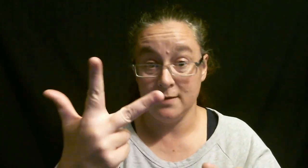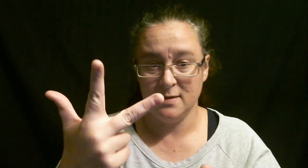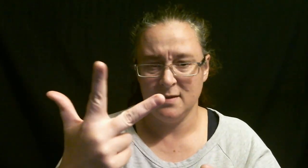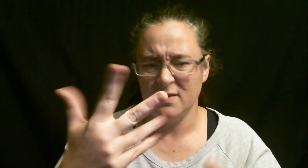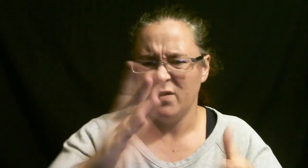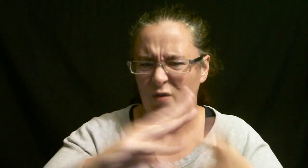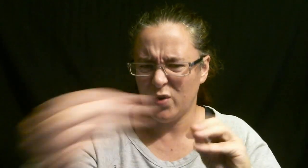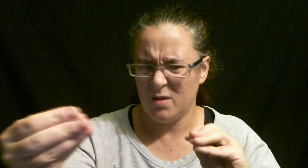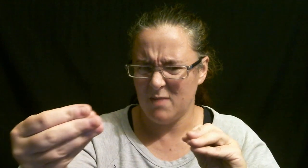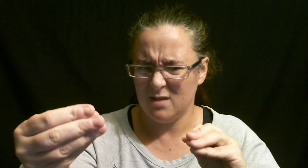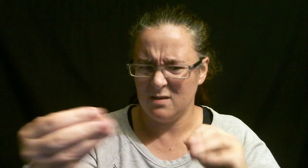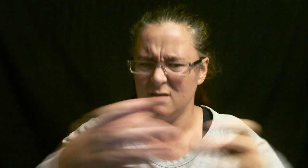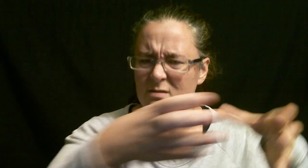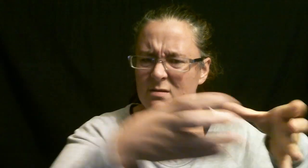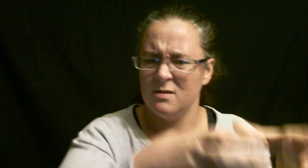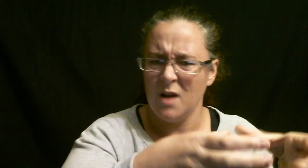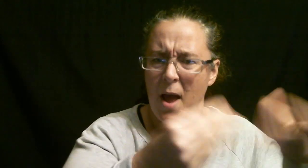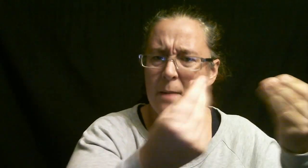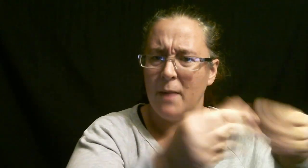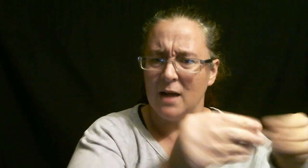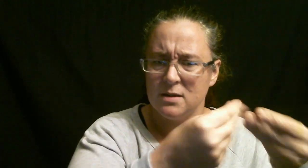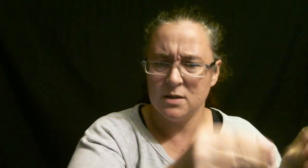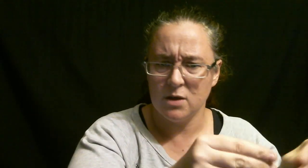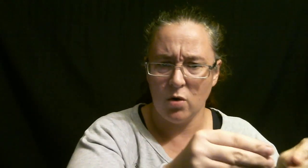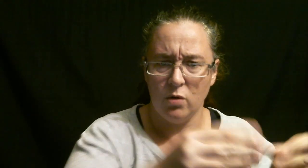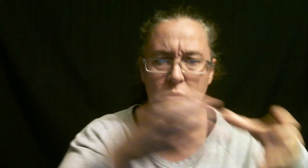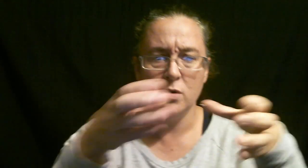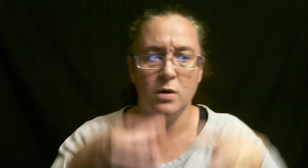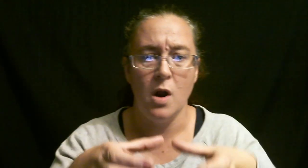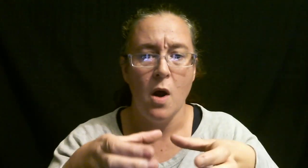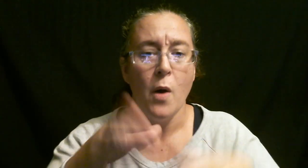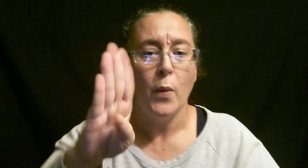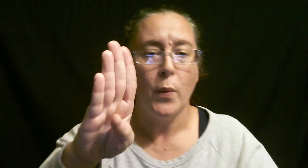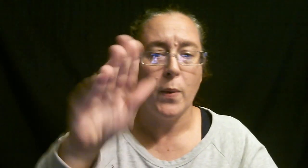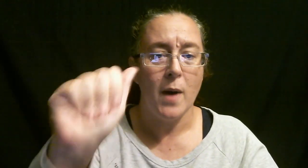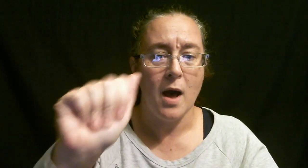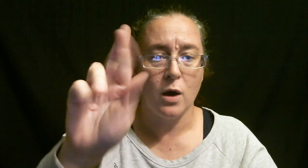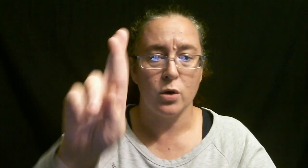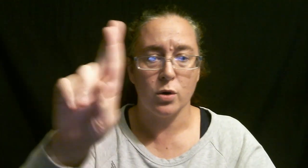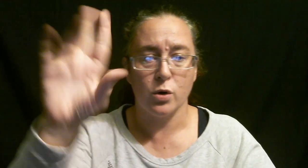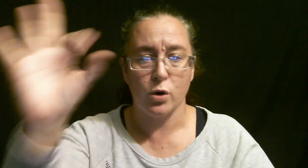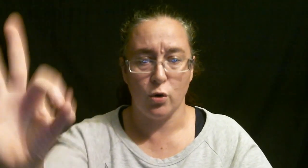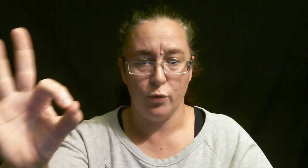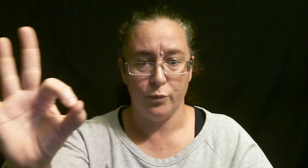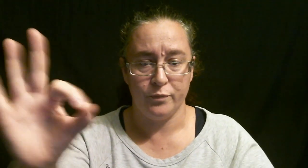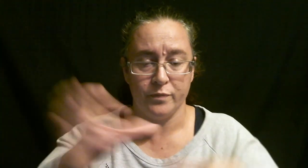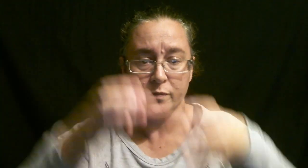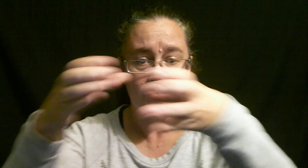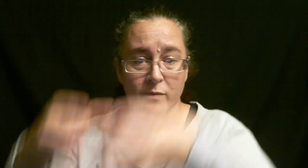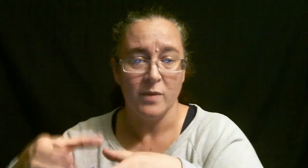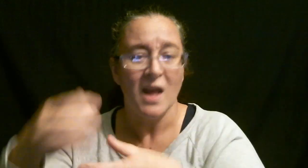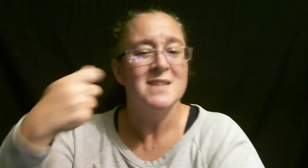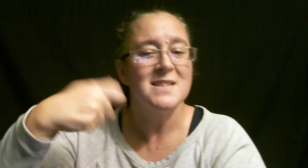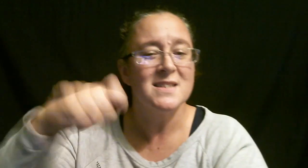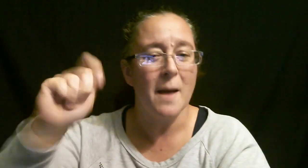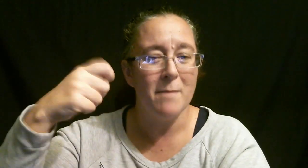carried. After the singer is